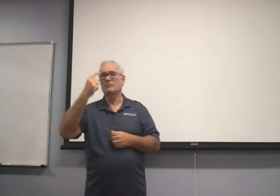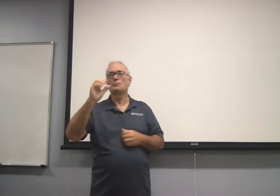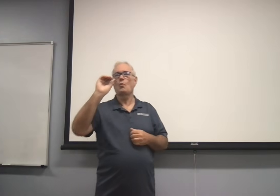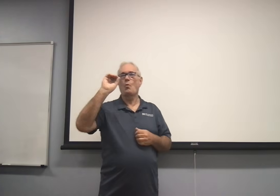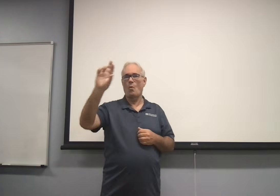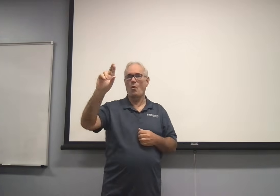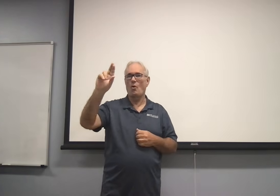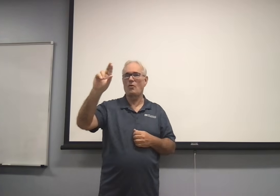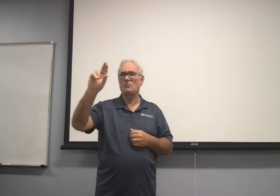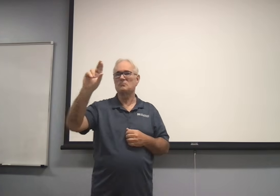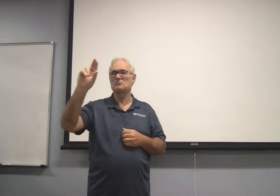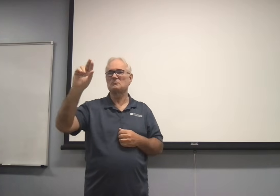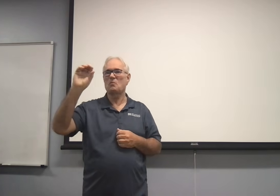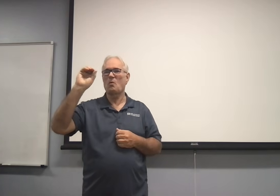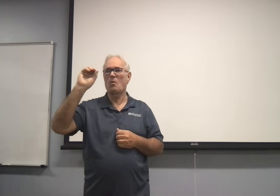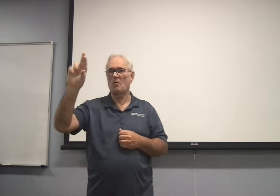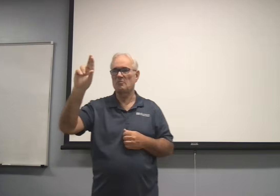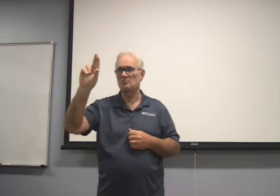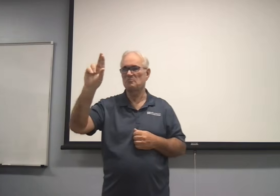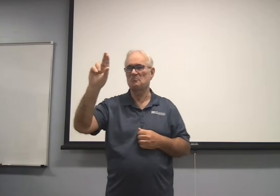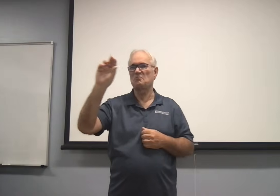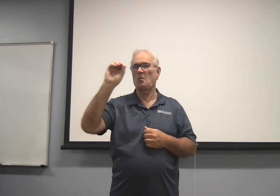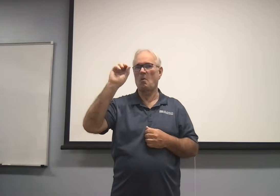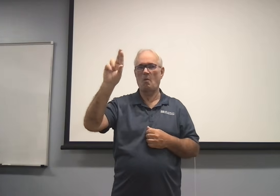Okay, so number one is or, O-R, or.